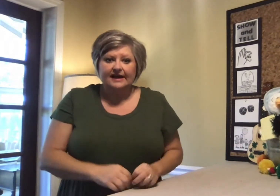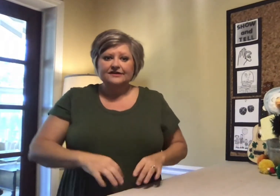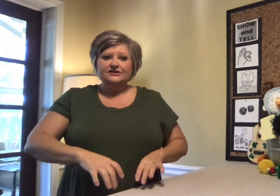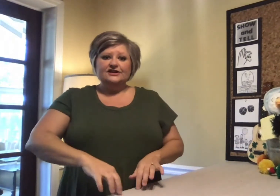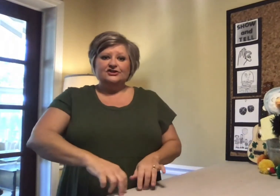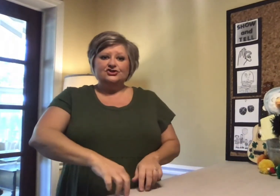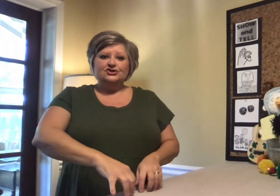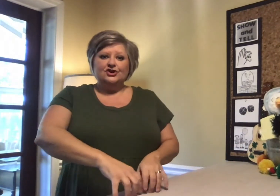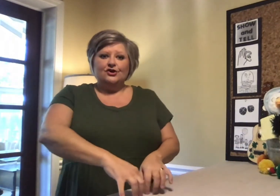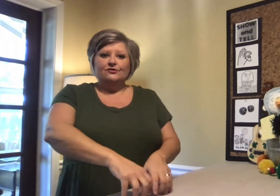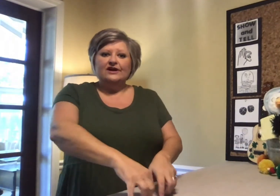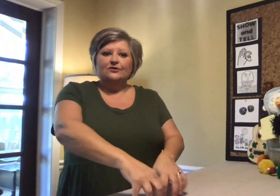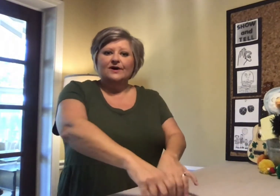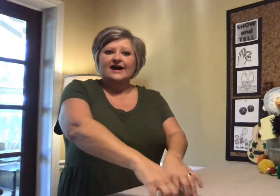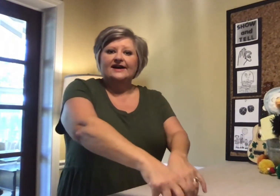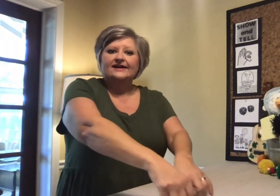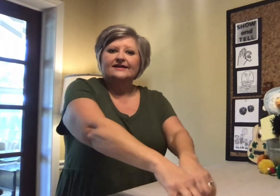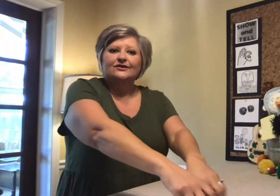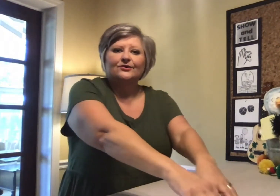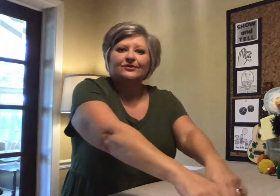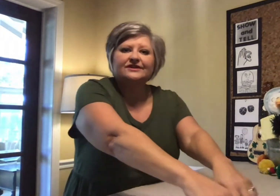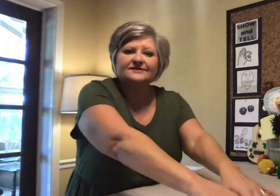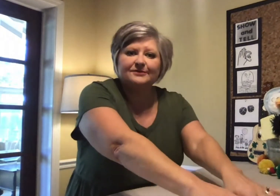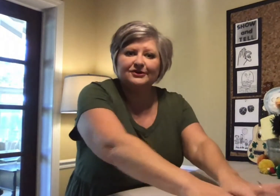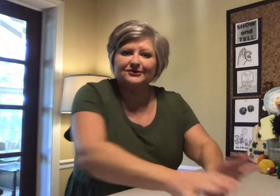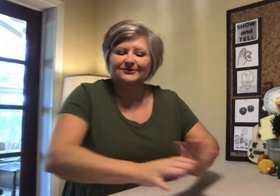the dish ran away with the spoon.